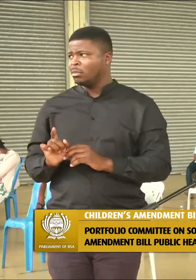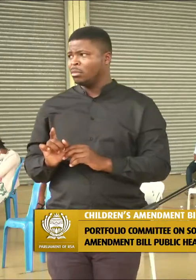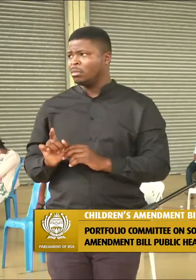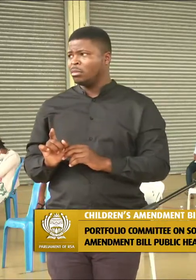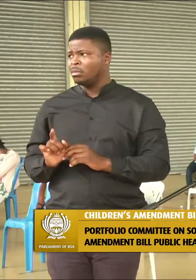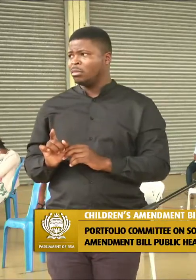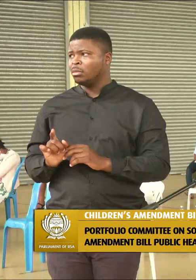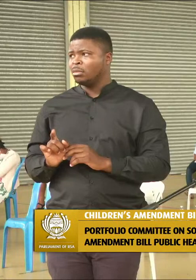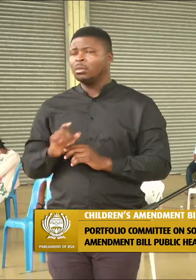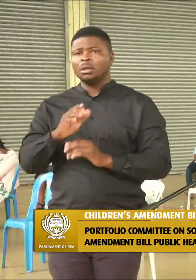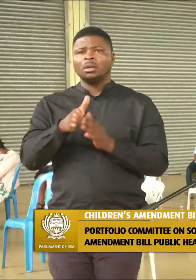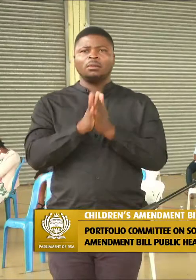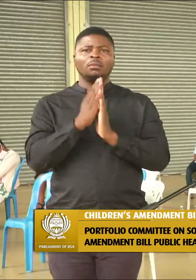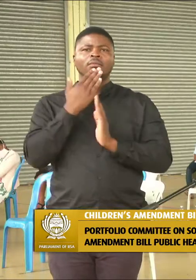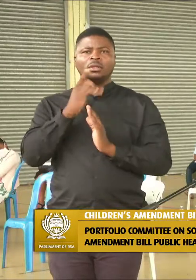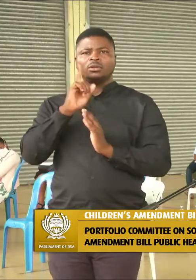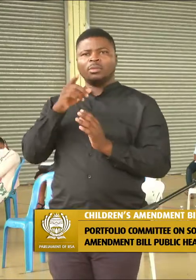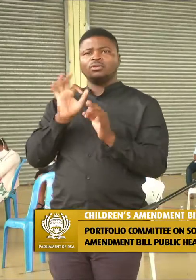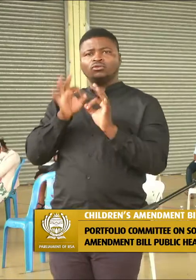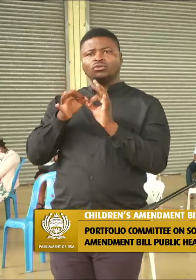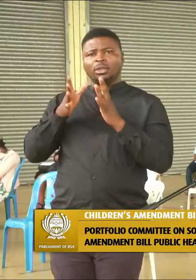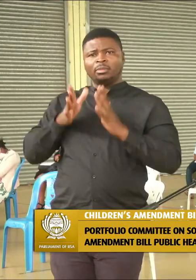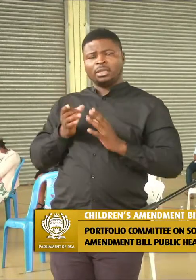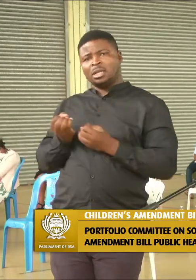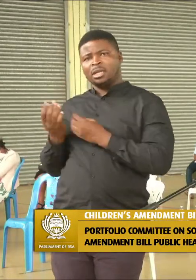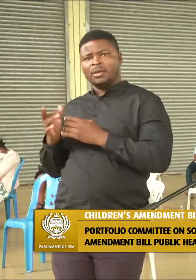to interpret, ne? Yeah.